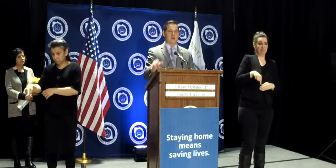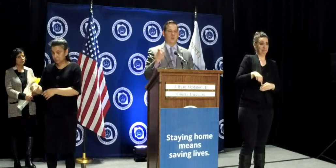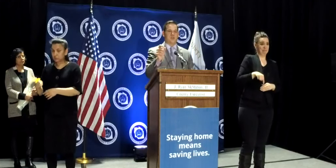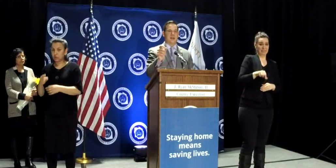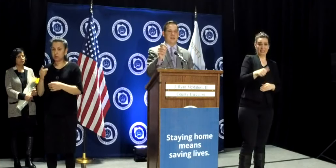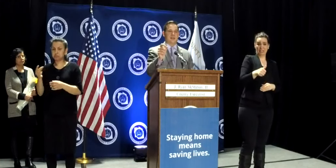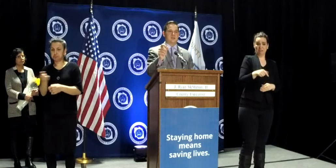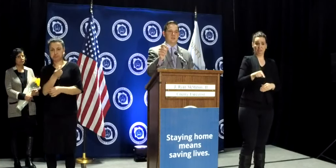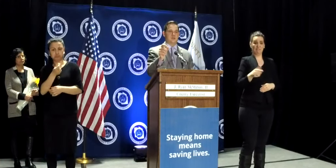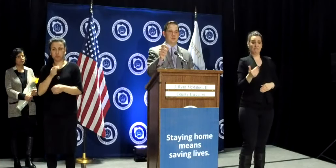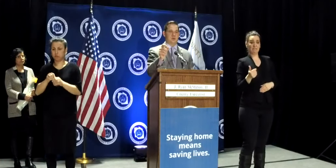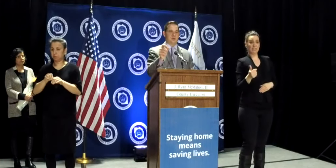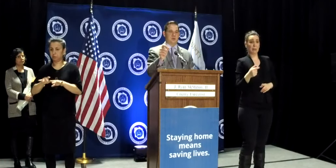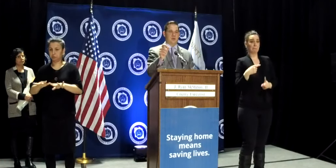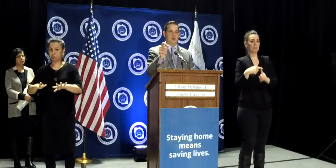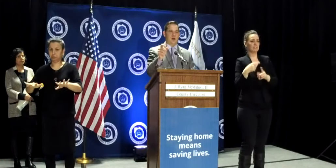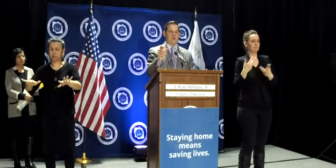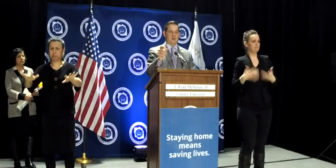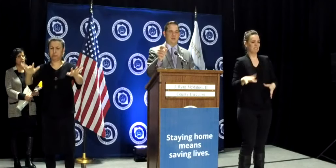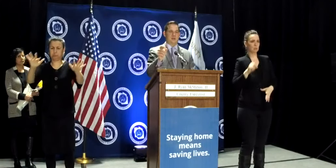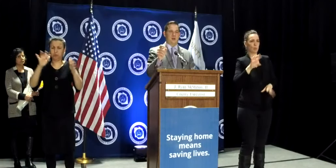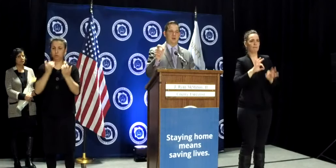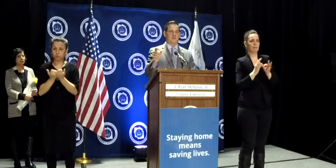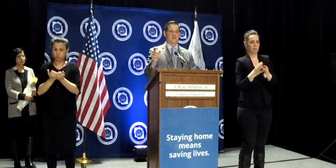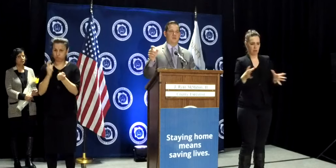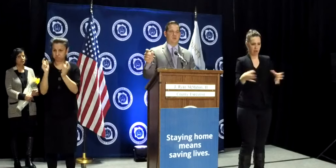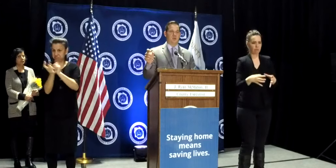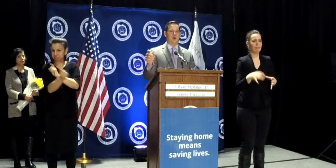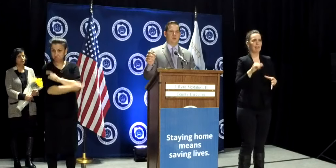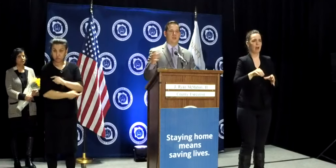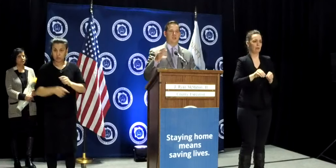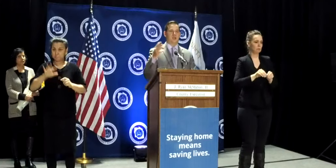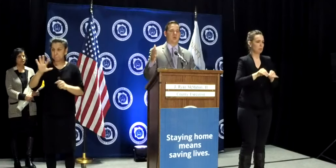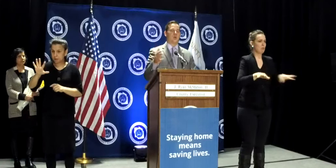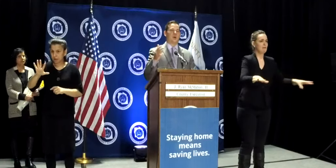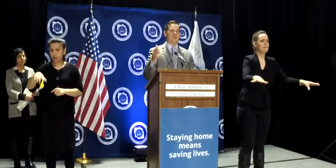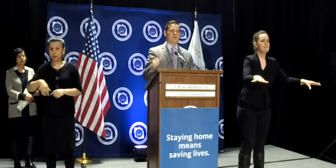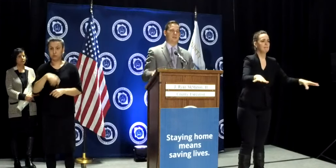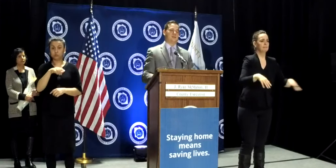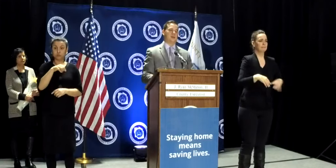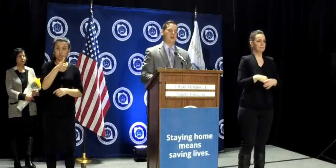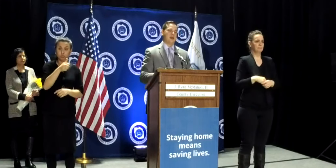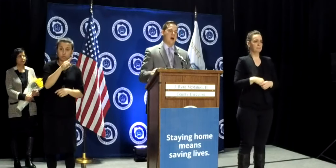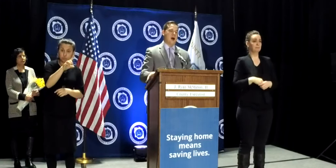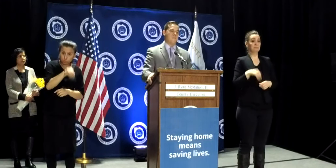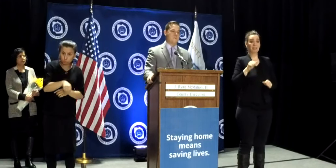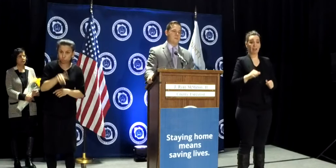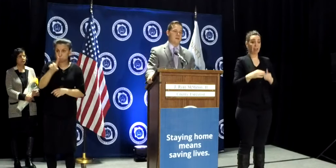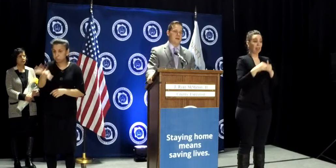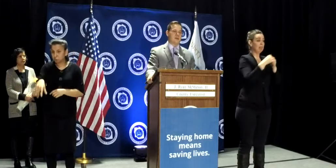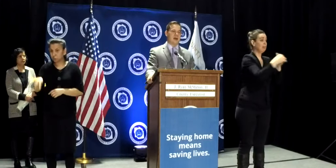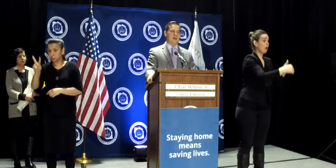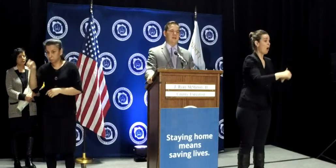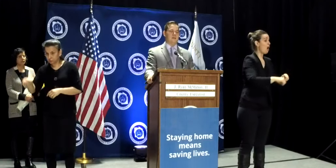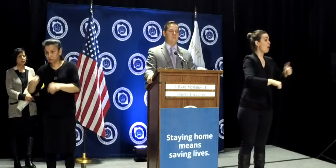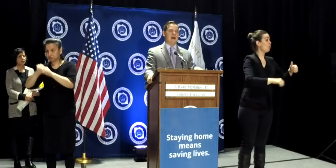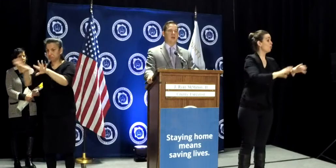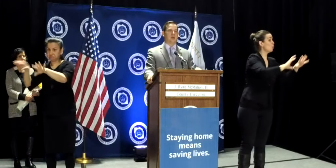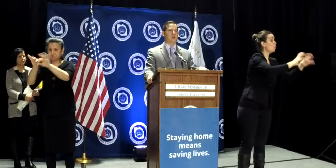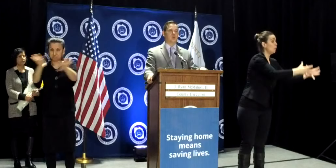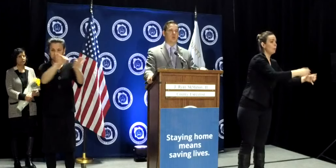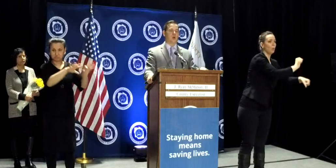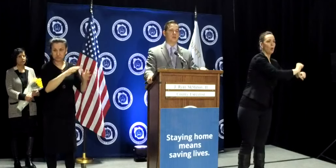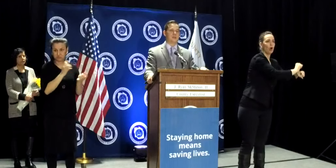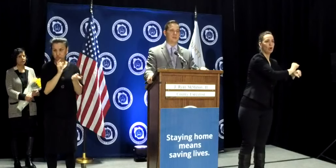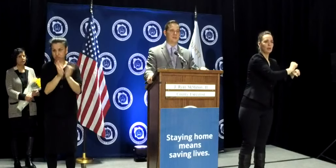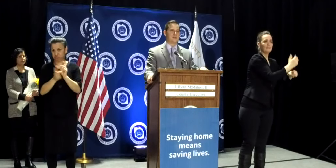cases, which then leads into 100, 150, 200 additional quarantines. And then